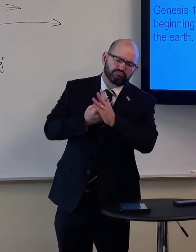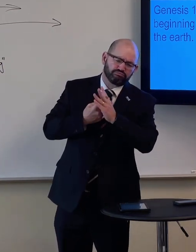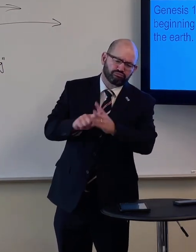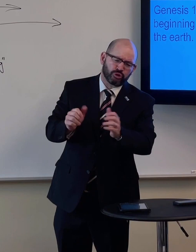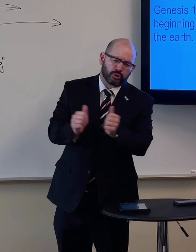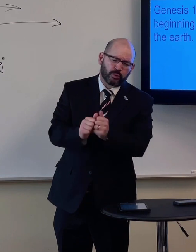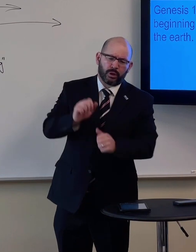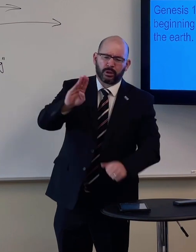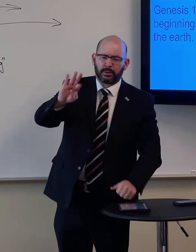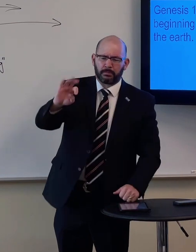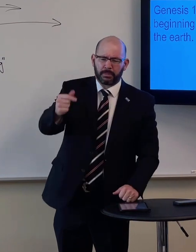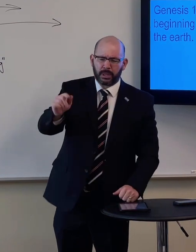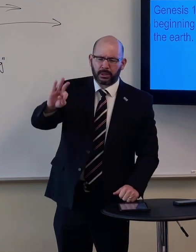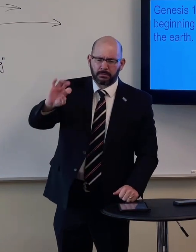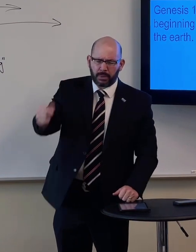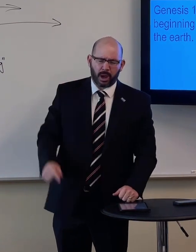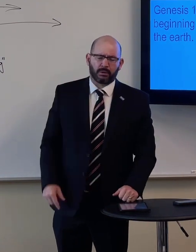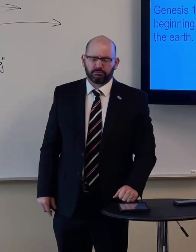Truth begins with the big bang.